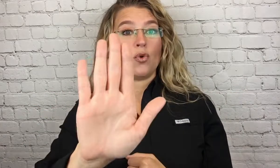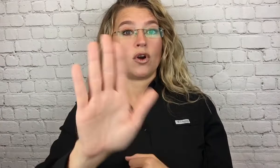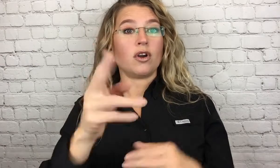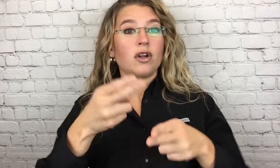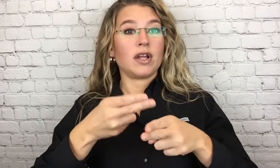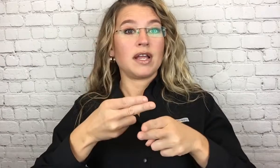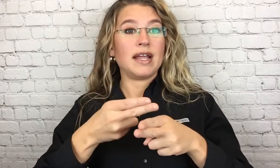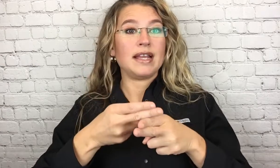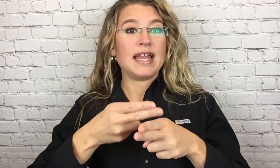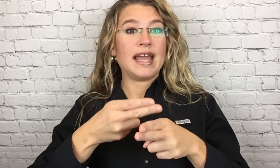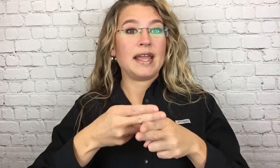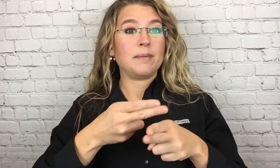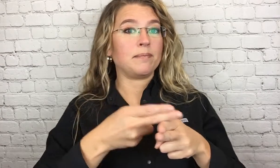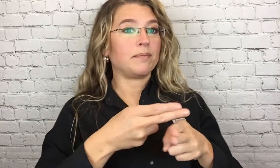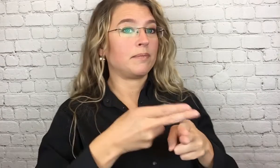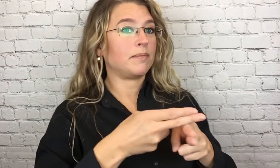Your name